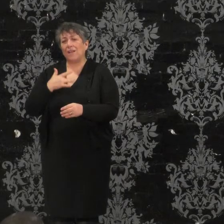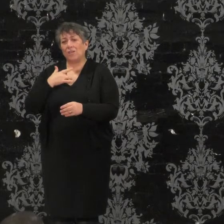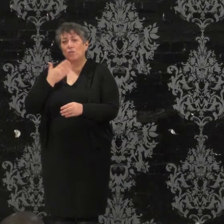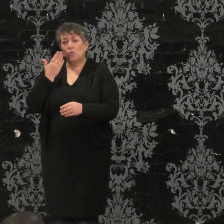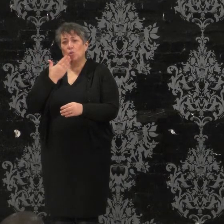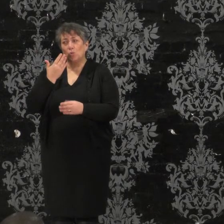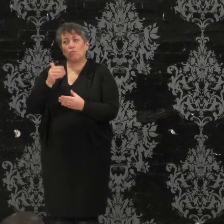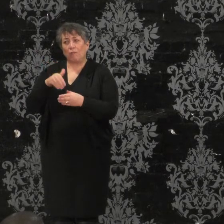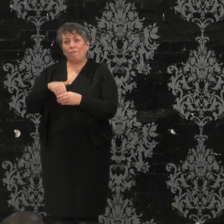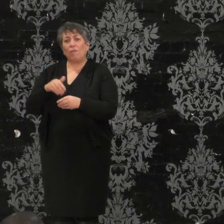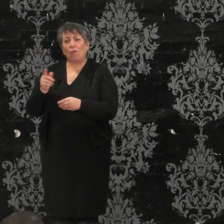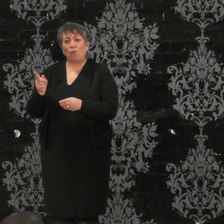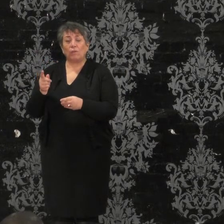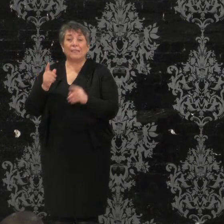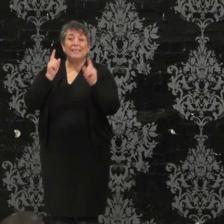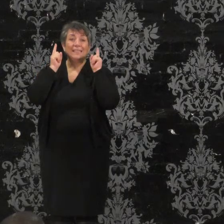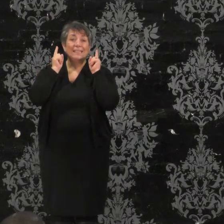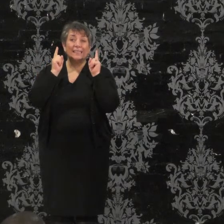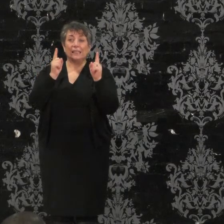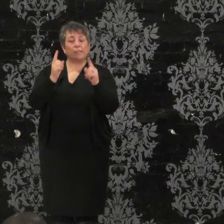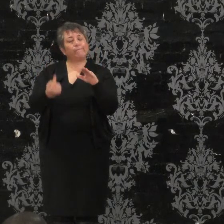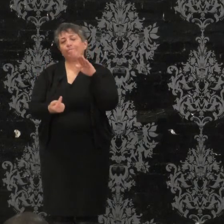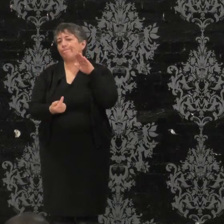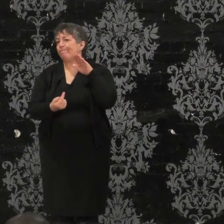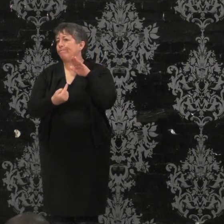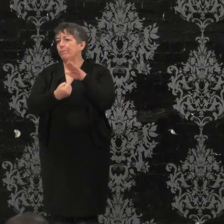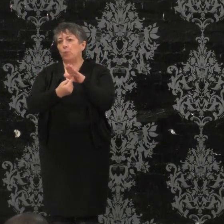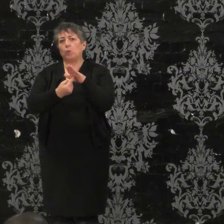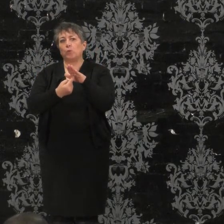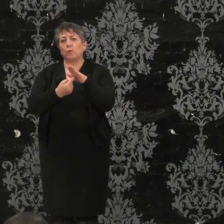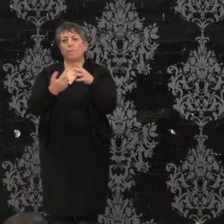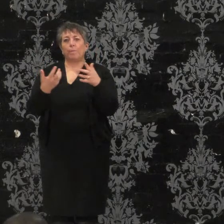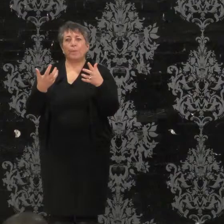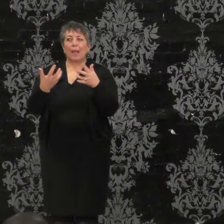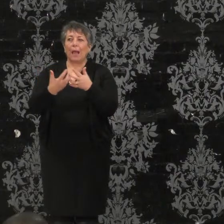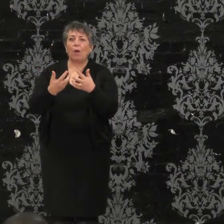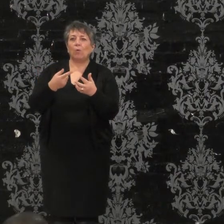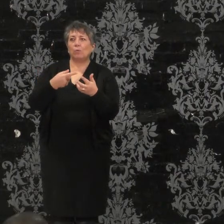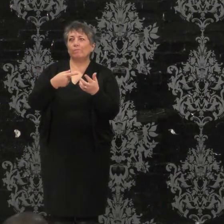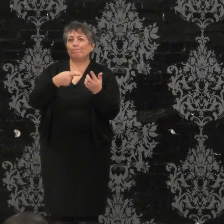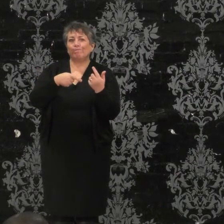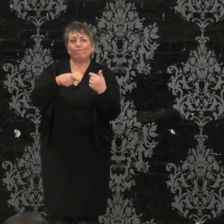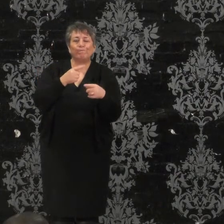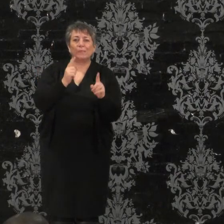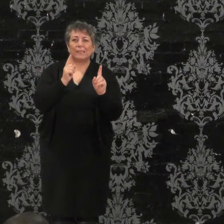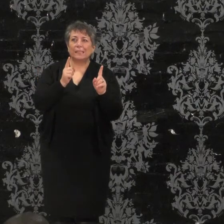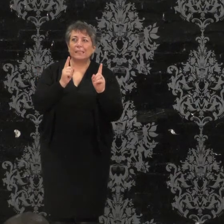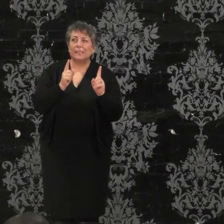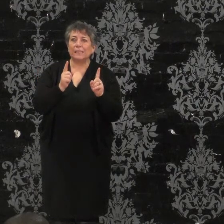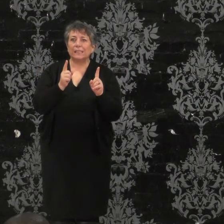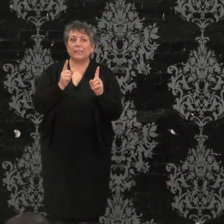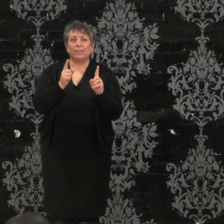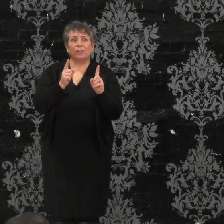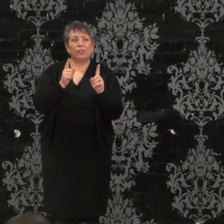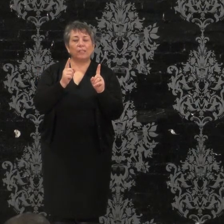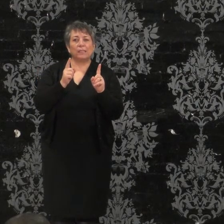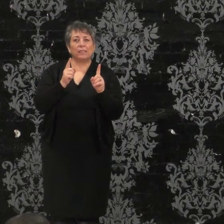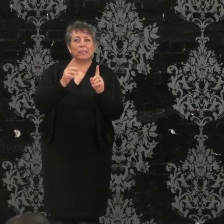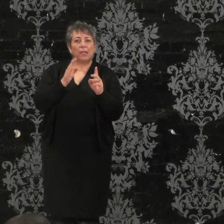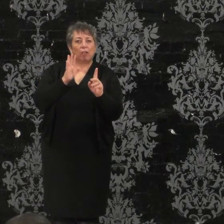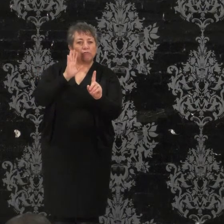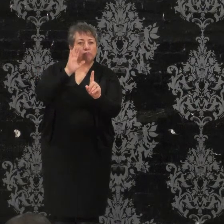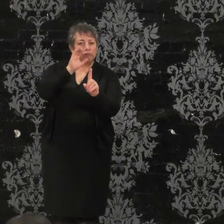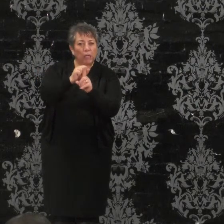think teachers have got a role to play in terms of identifying those young people that they think may be at